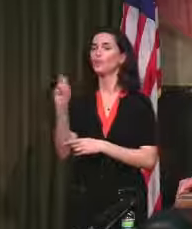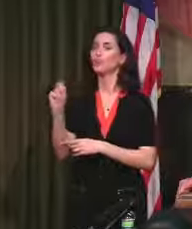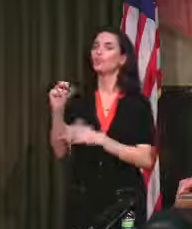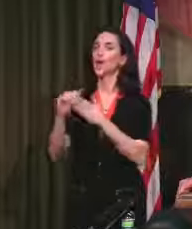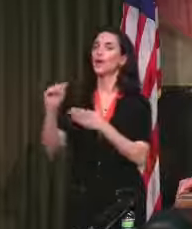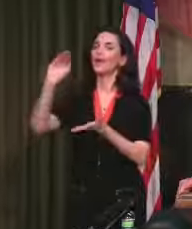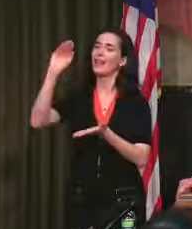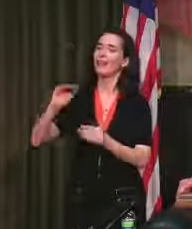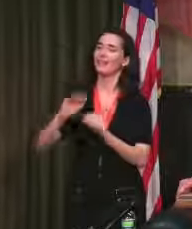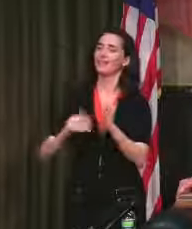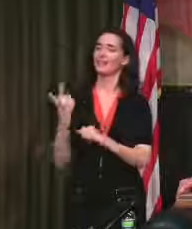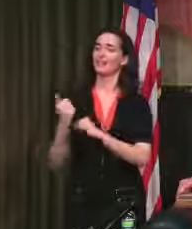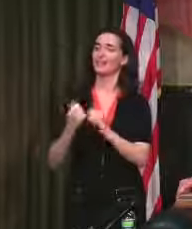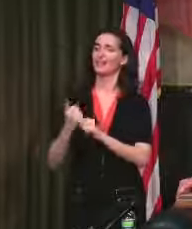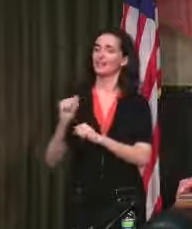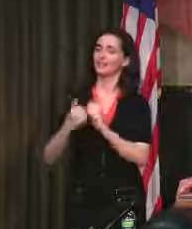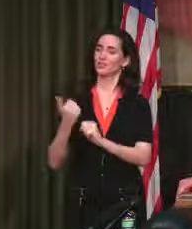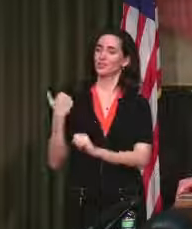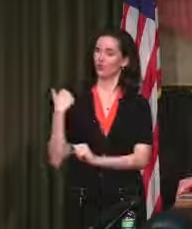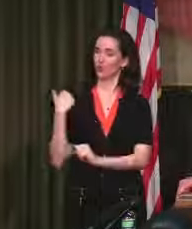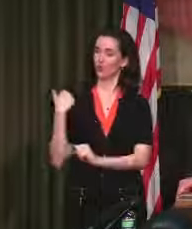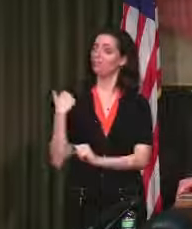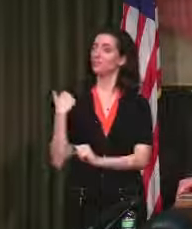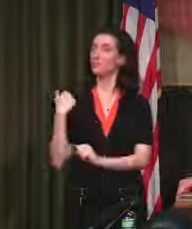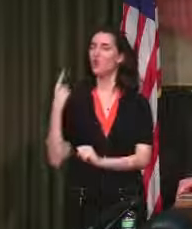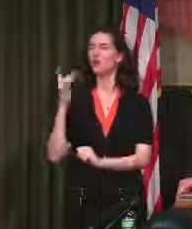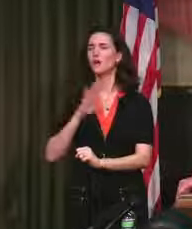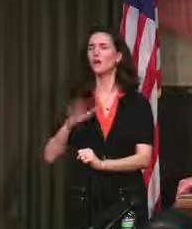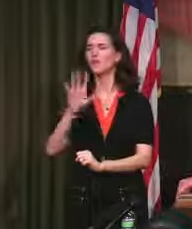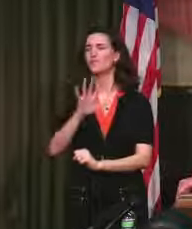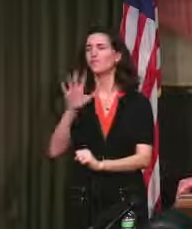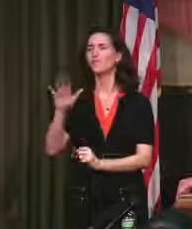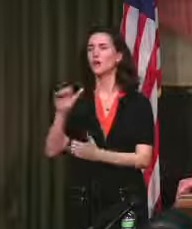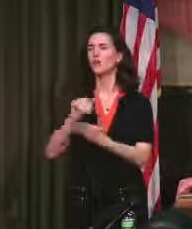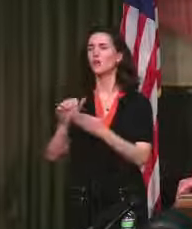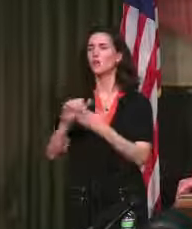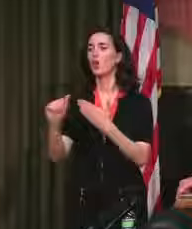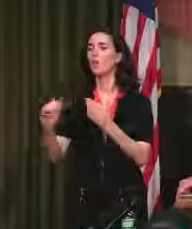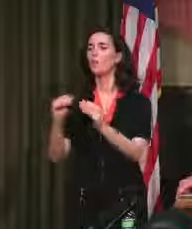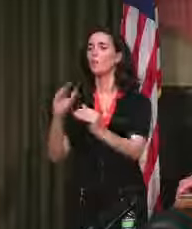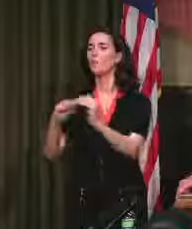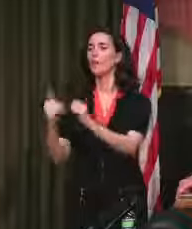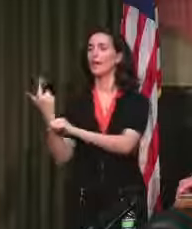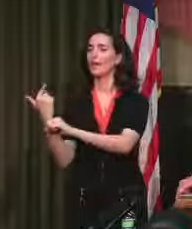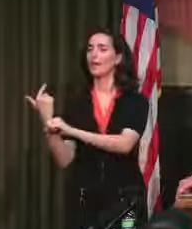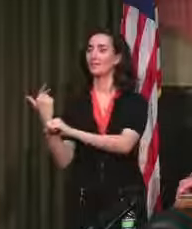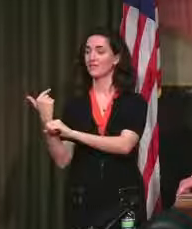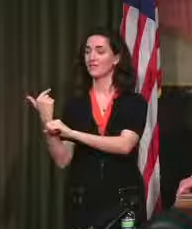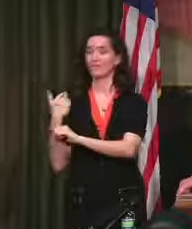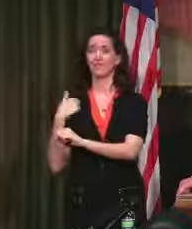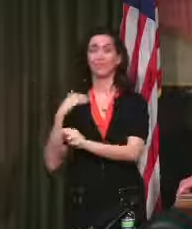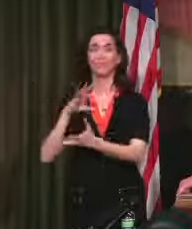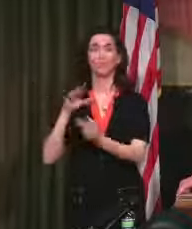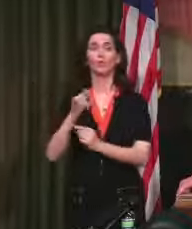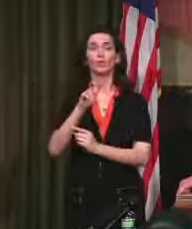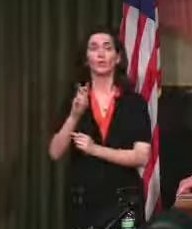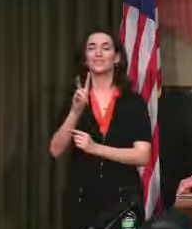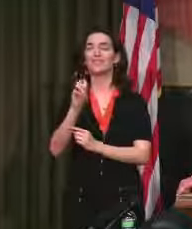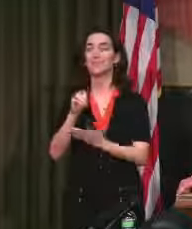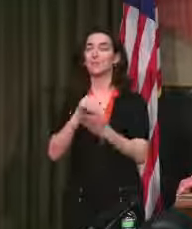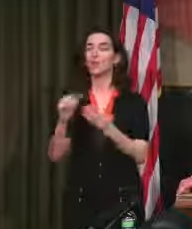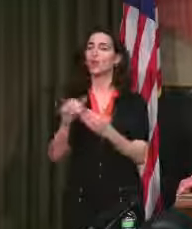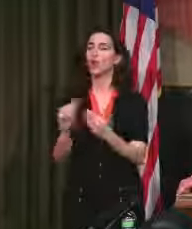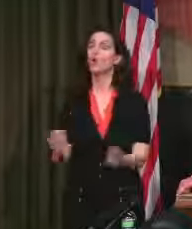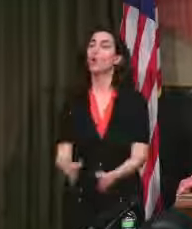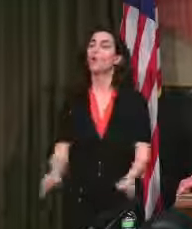ago. It's only about $55 million more than last year, and there are $260 million worth